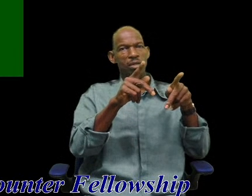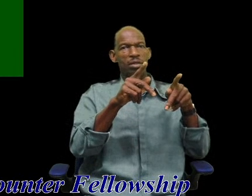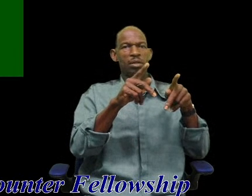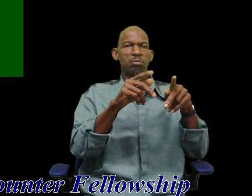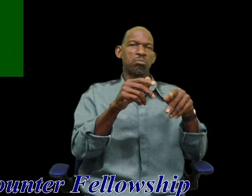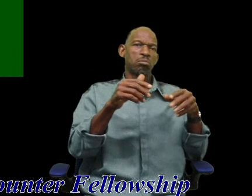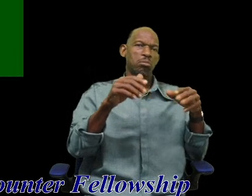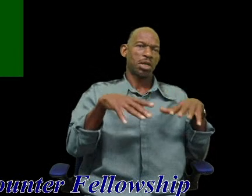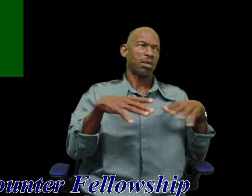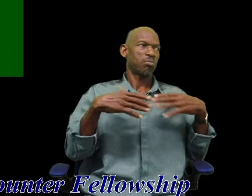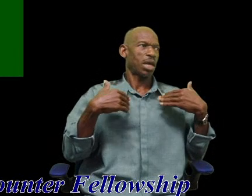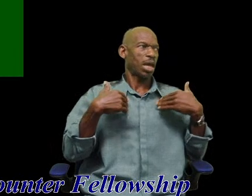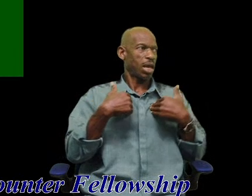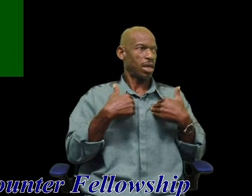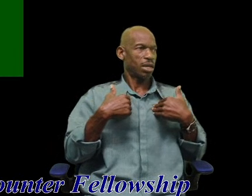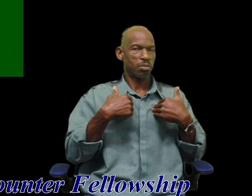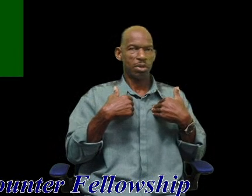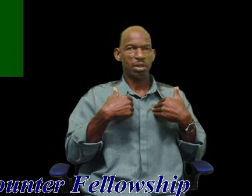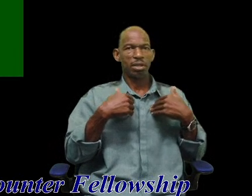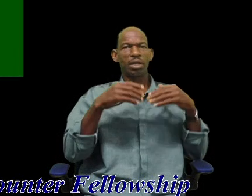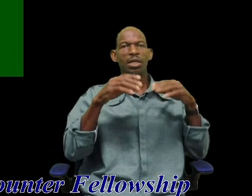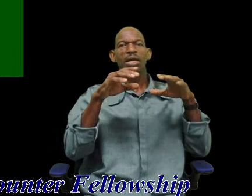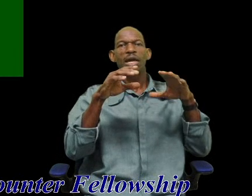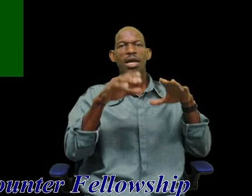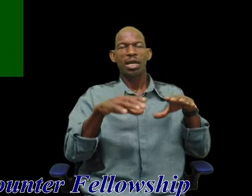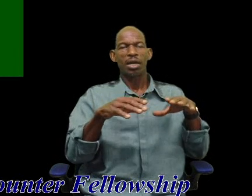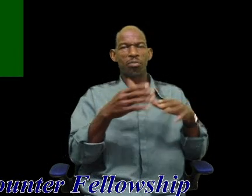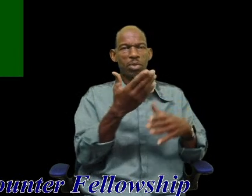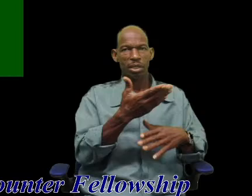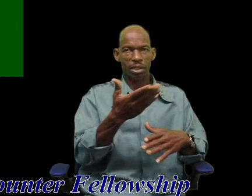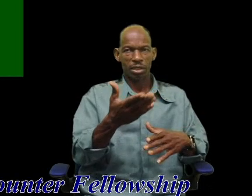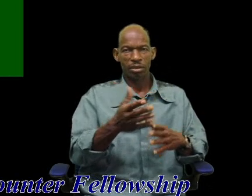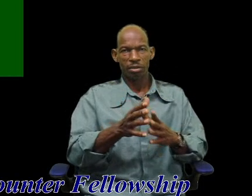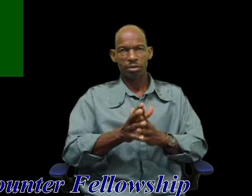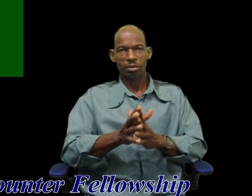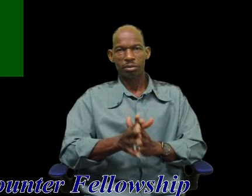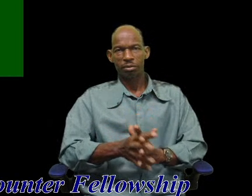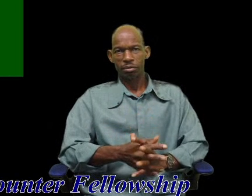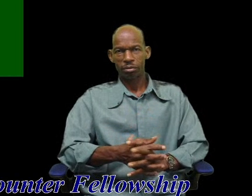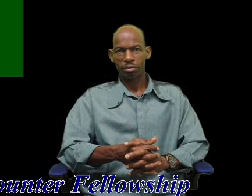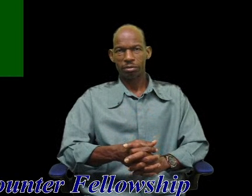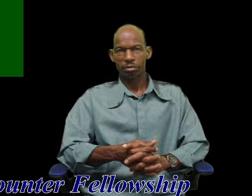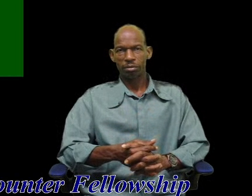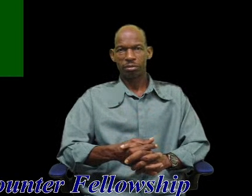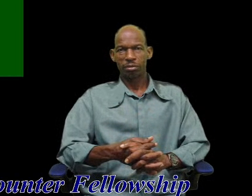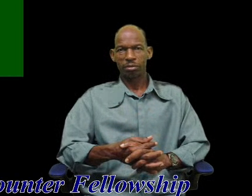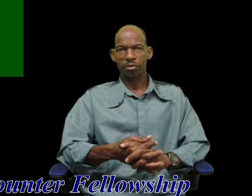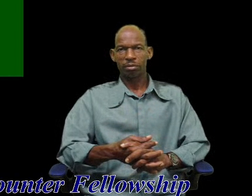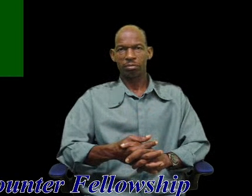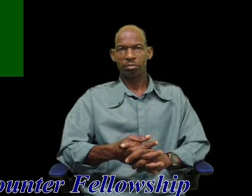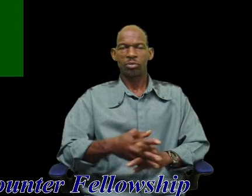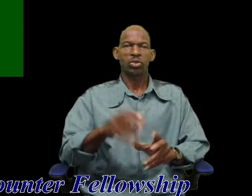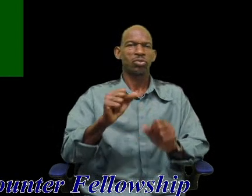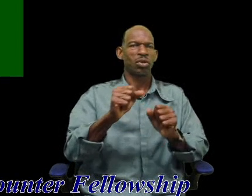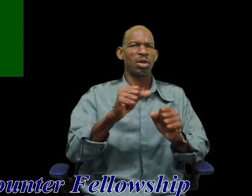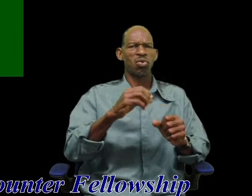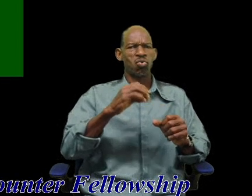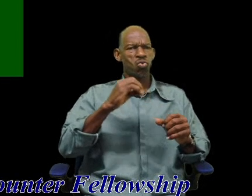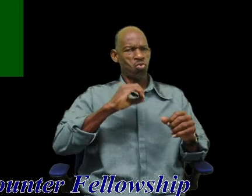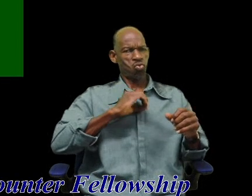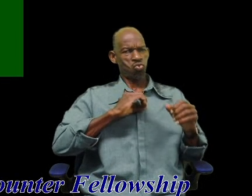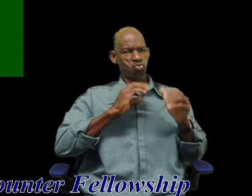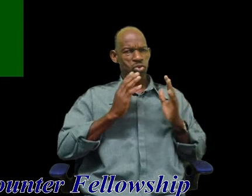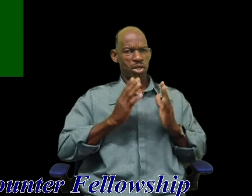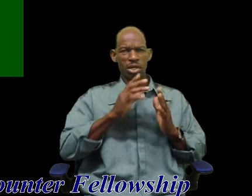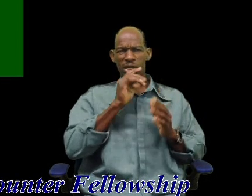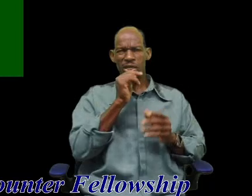animal, it could be a thing. So an owner don't need to necessarily be a person. Or when we